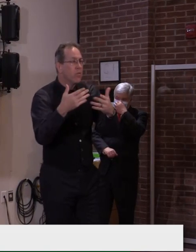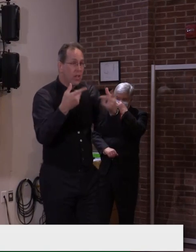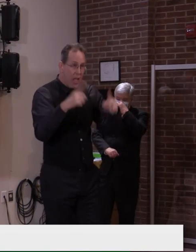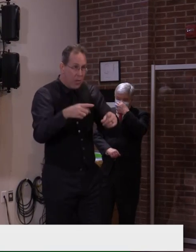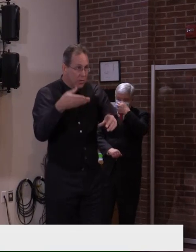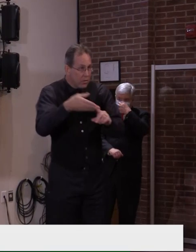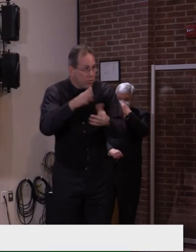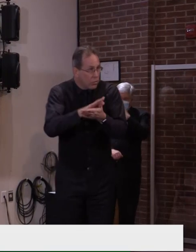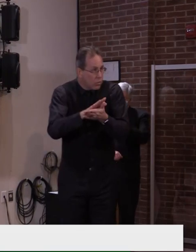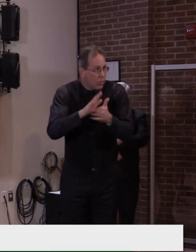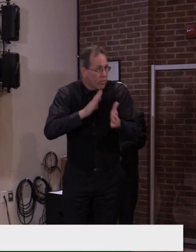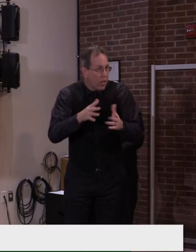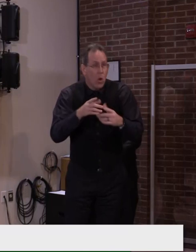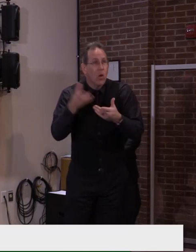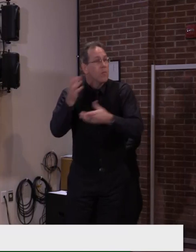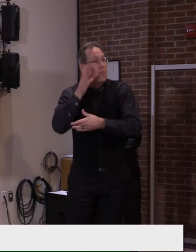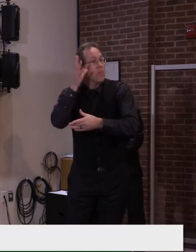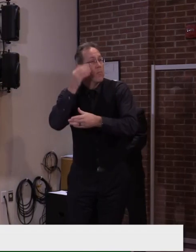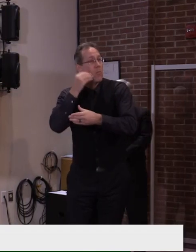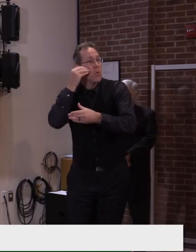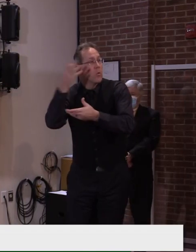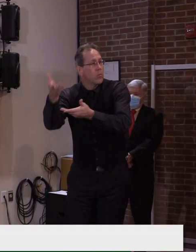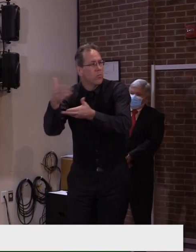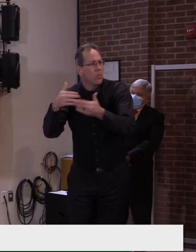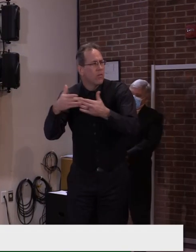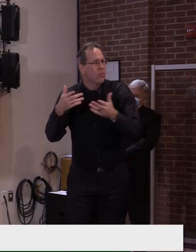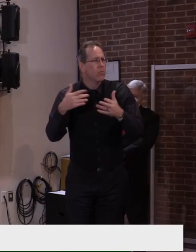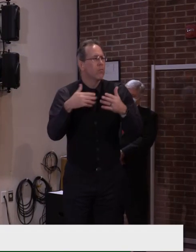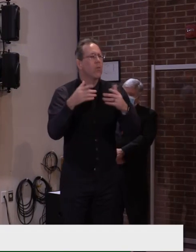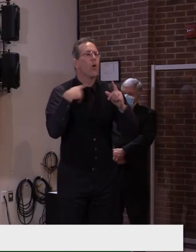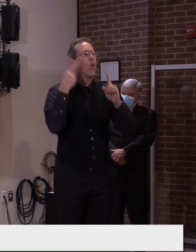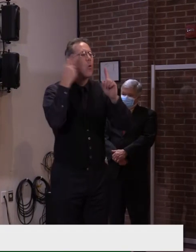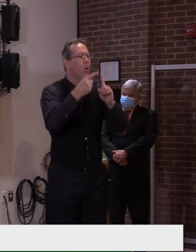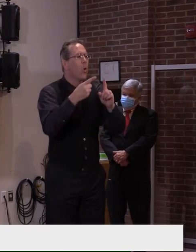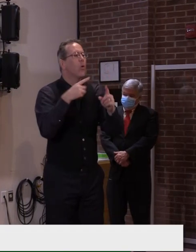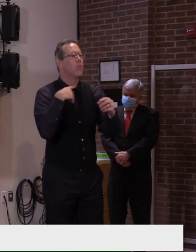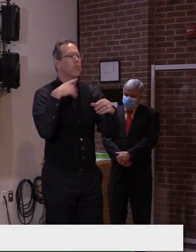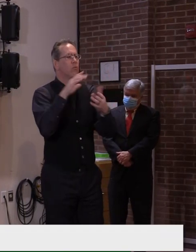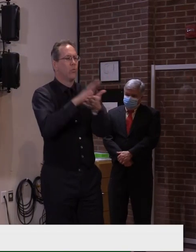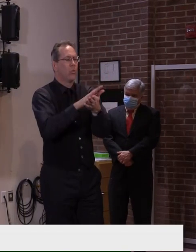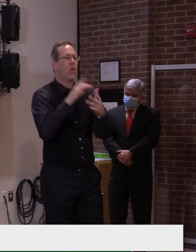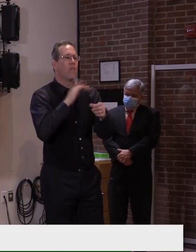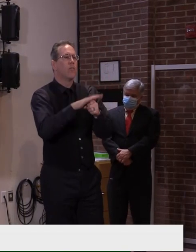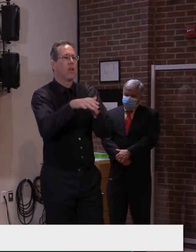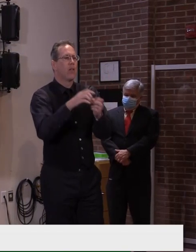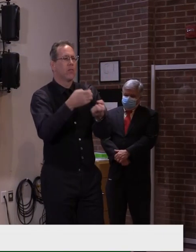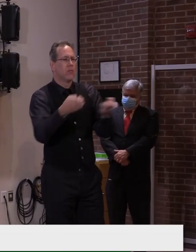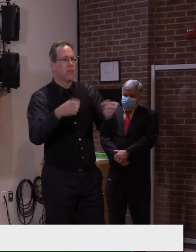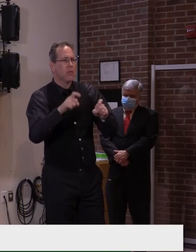to use schools ultimately as a distribution center for the tests in our communities for families and students.